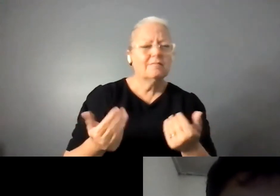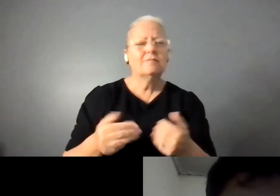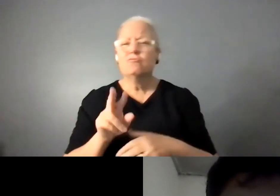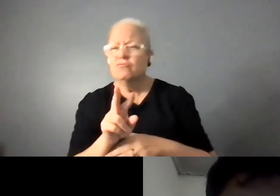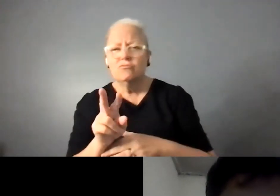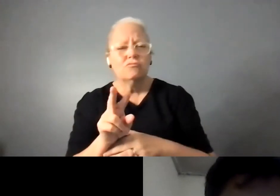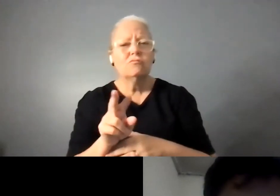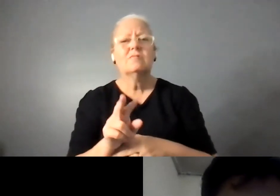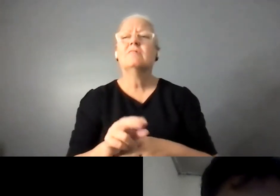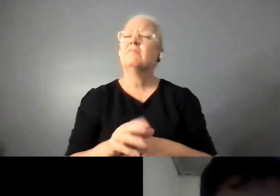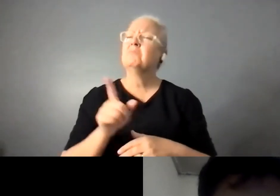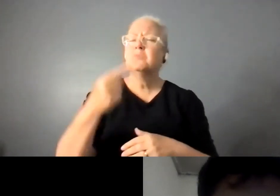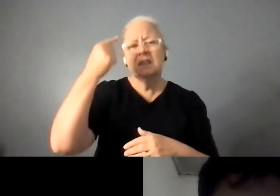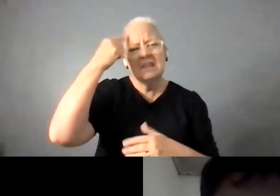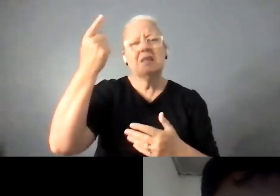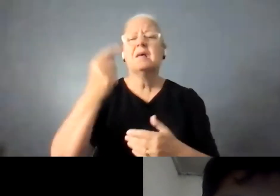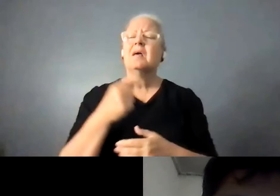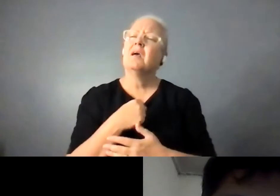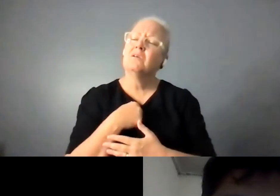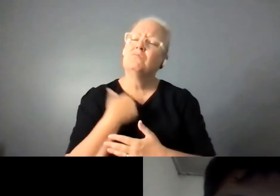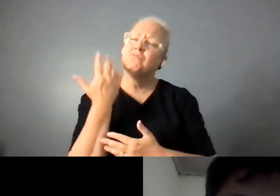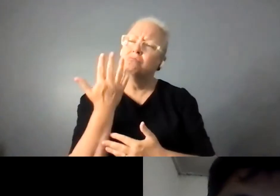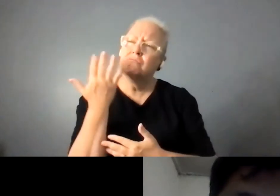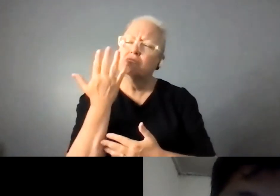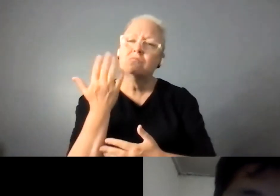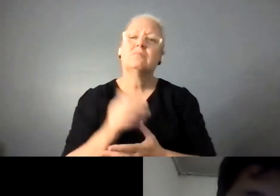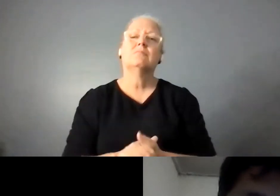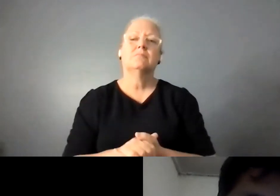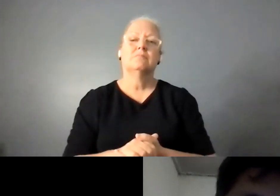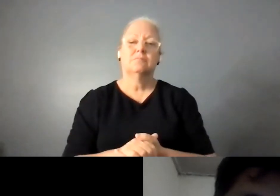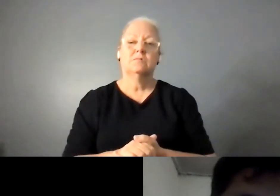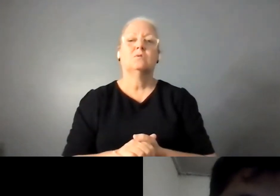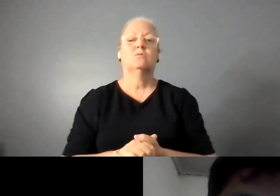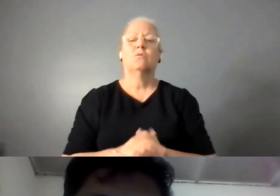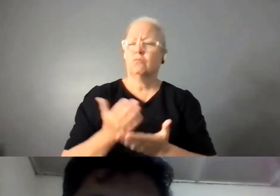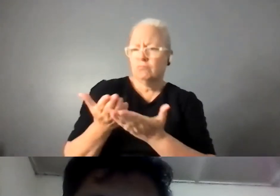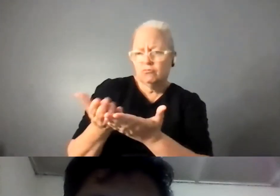listen to your opinions, read your opinions. And now, Irene, what do you believe?